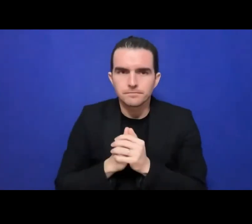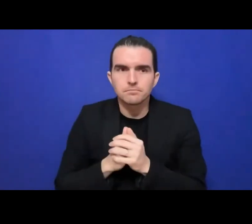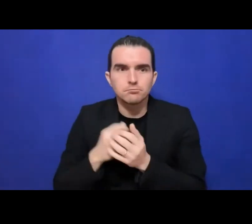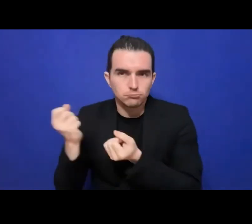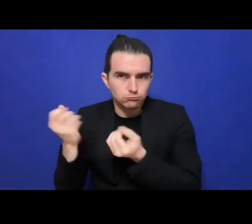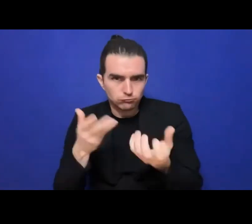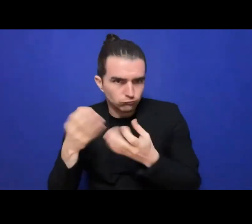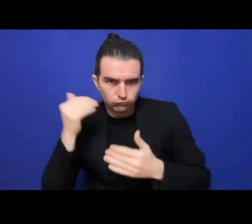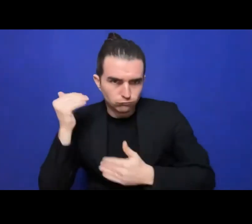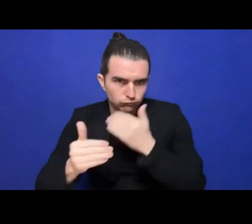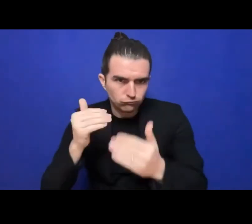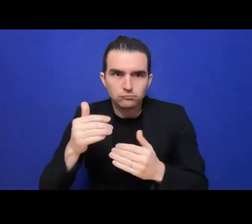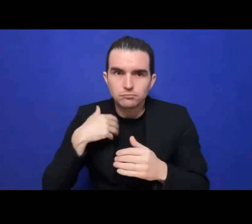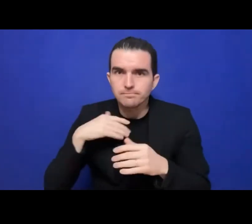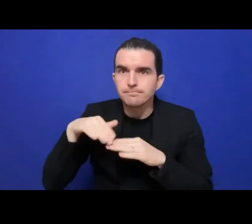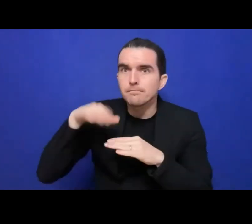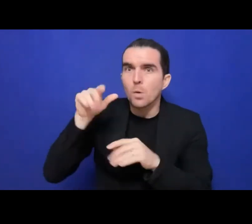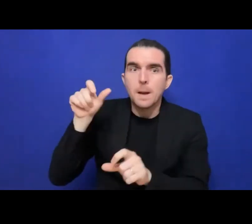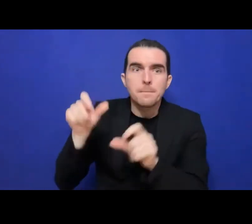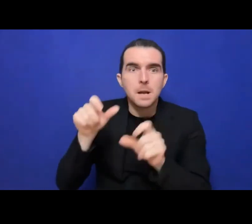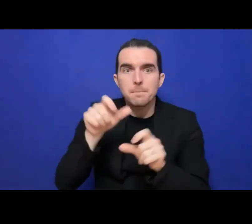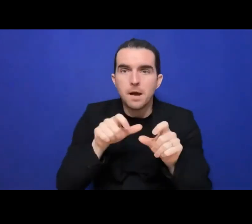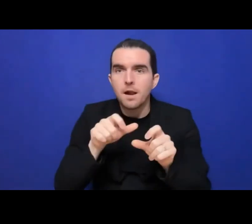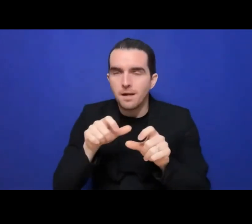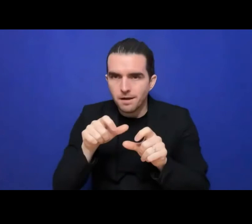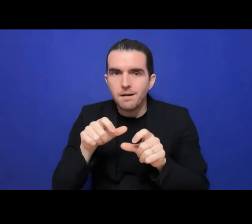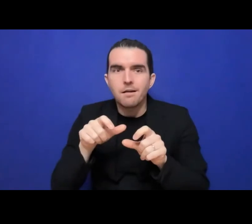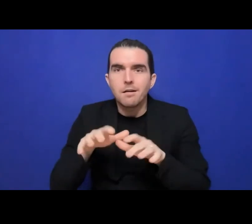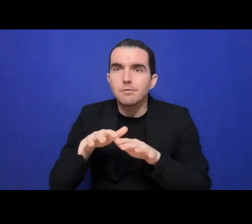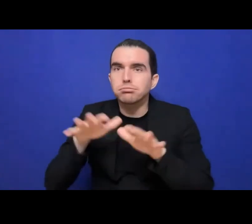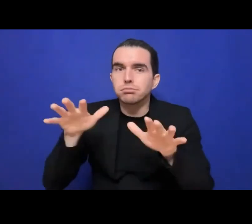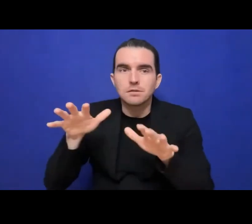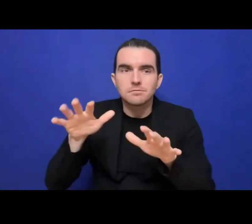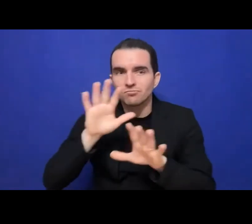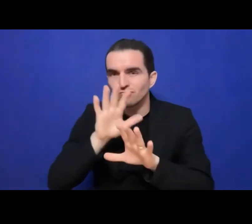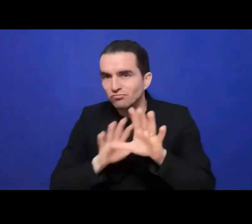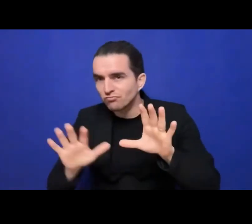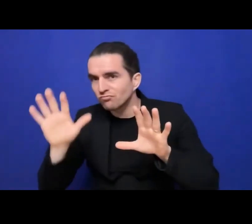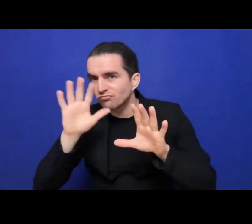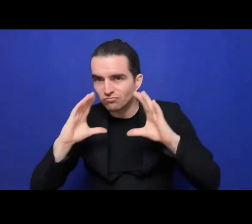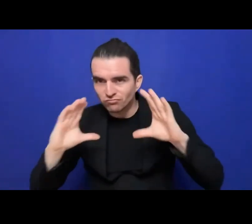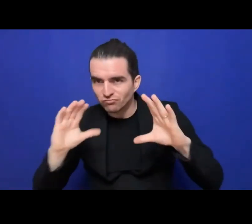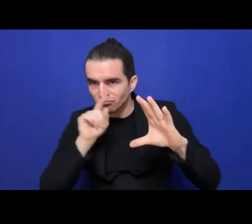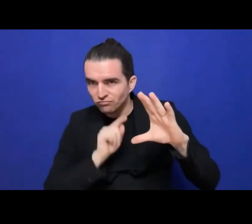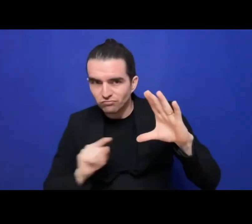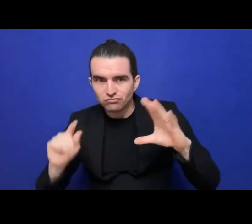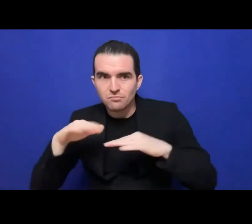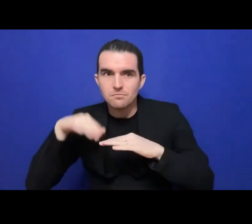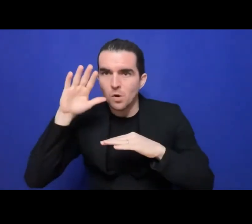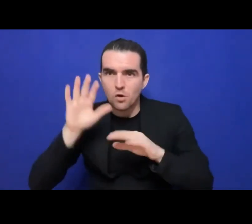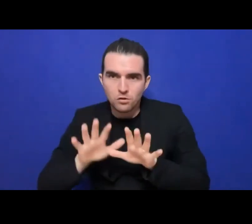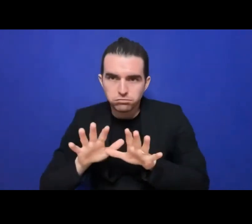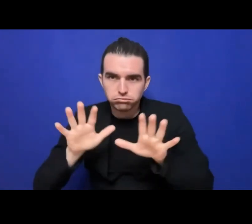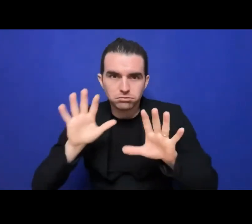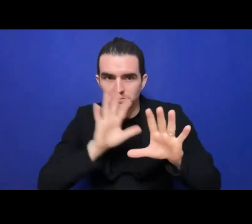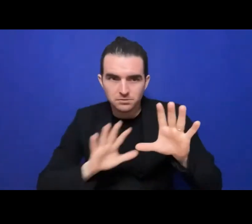for those who have some economic challenges, and to be integrated with